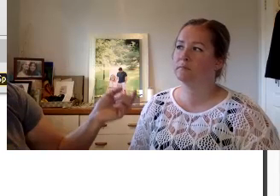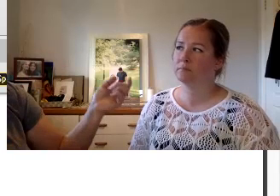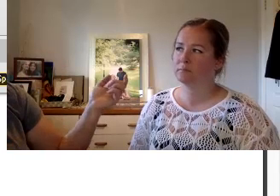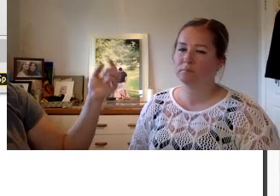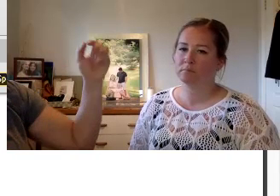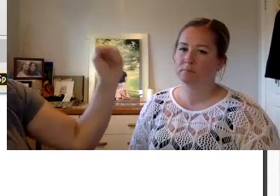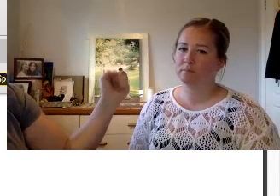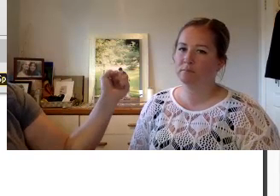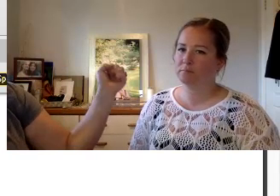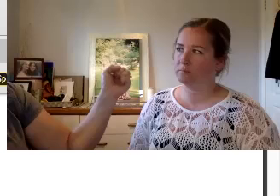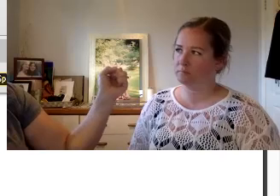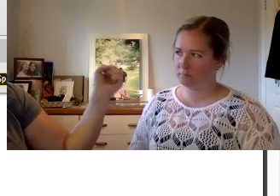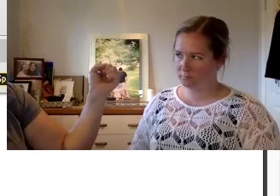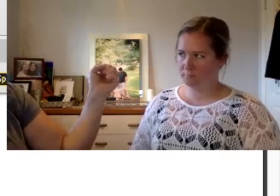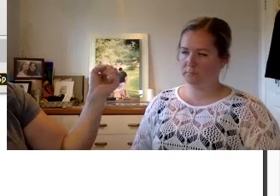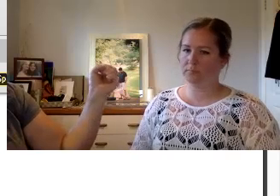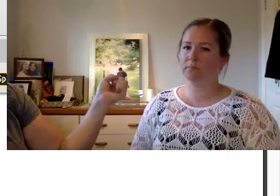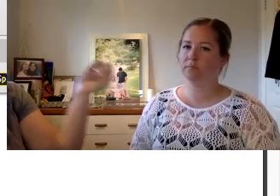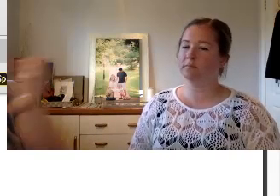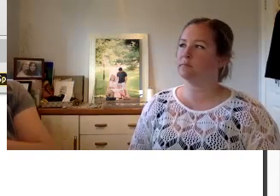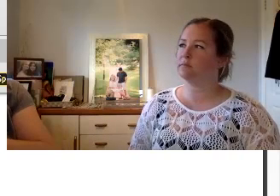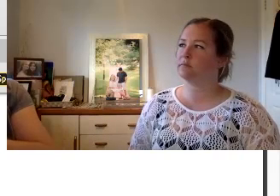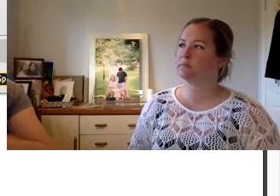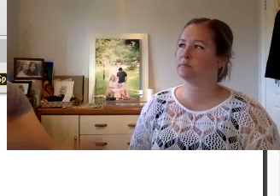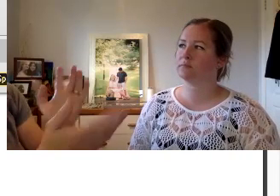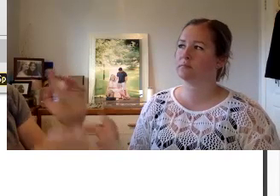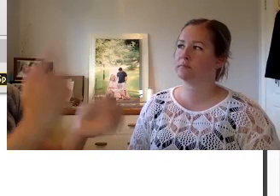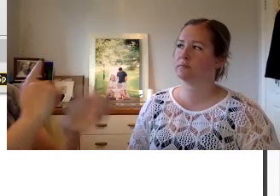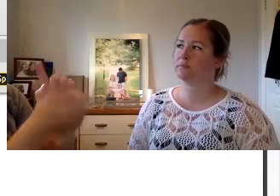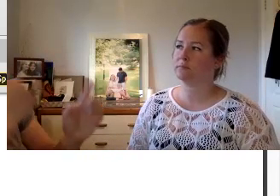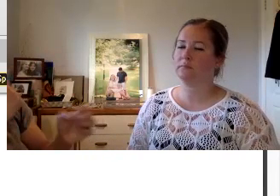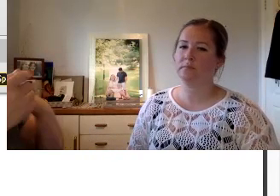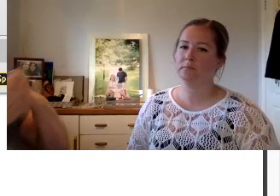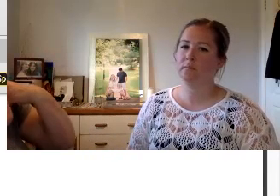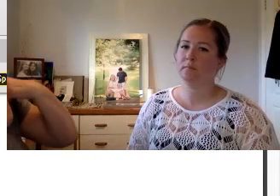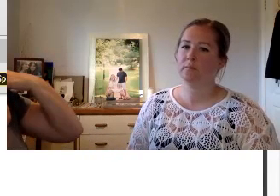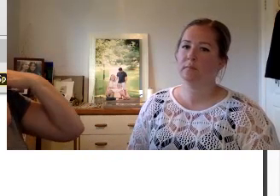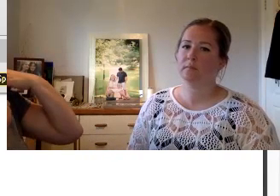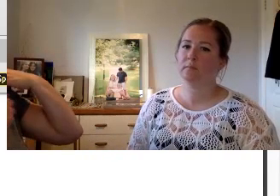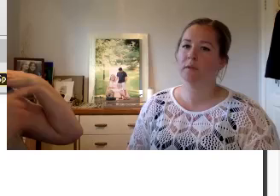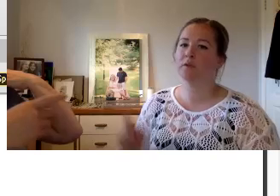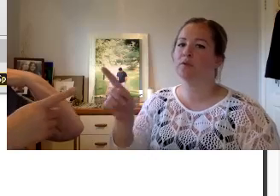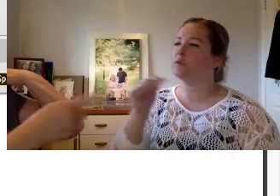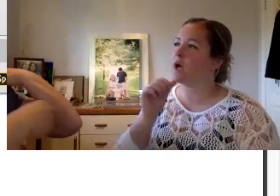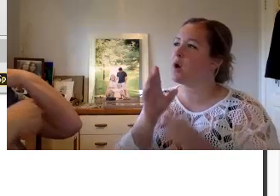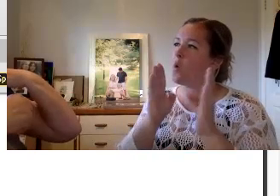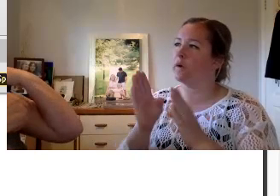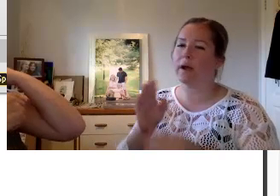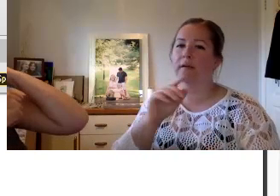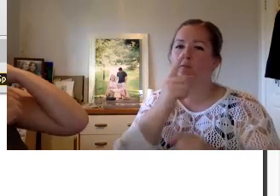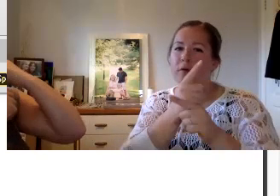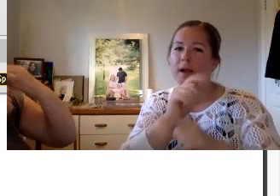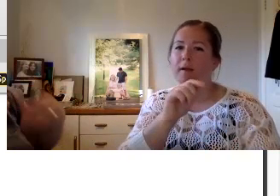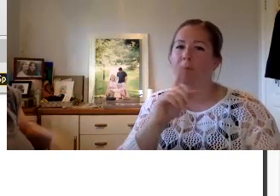vice versa. If you dominate on your left, you're going to show it on your right hand. So just switch back and forth. My apologies, interpreter apologies.